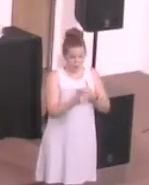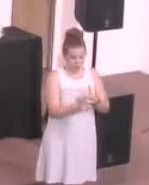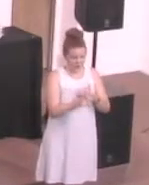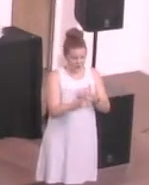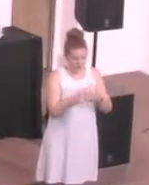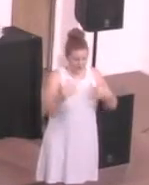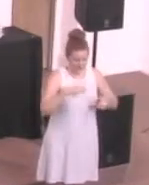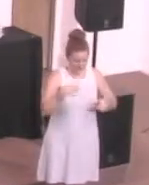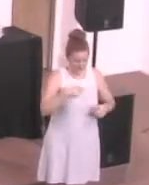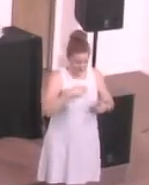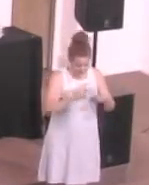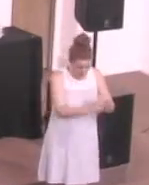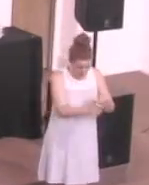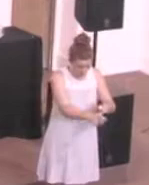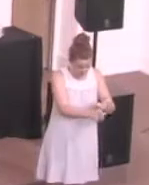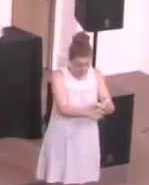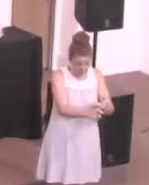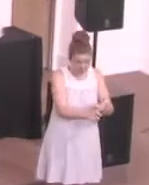Everyone say, let us run.